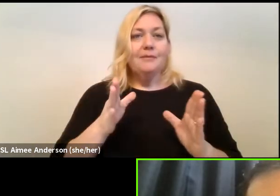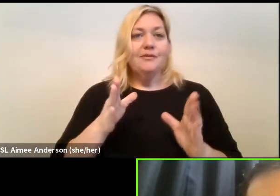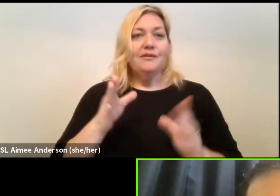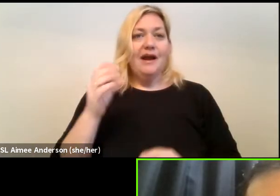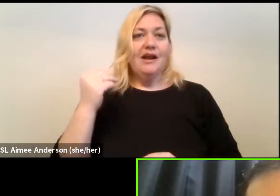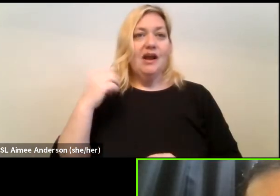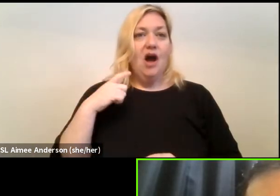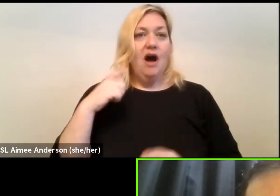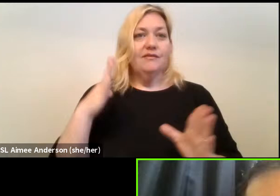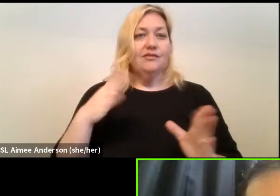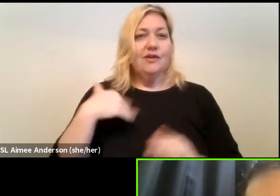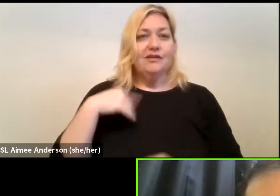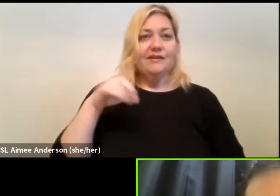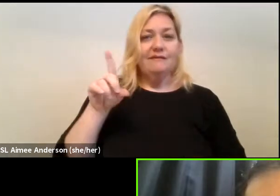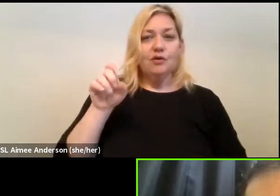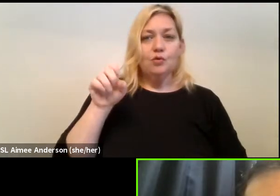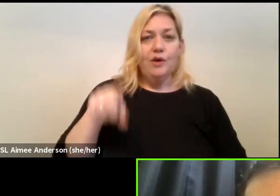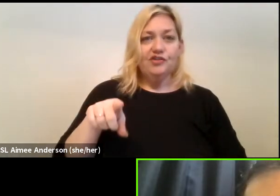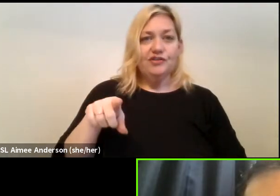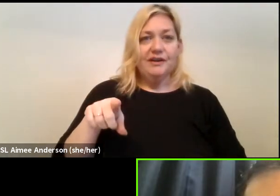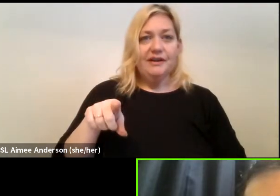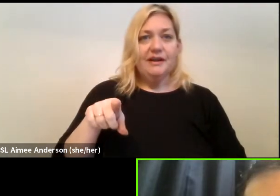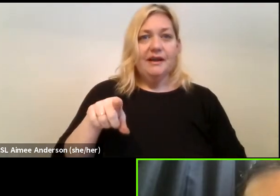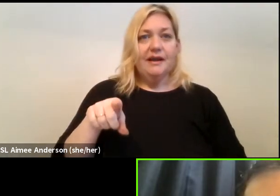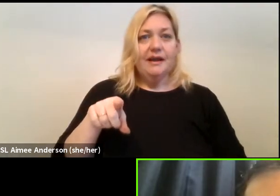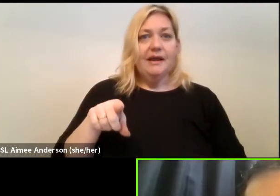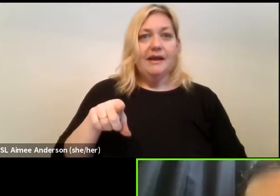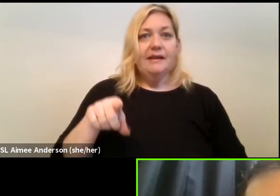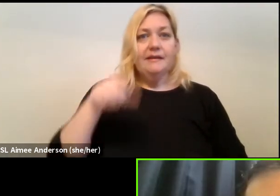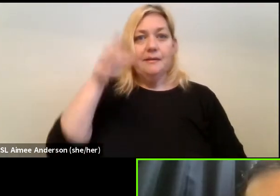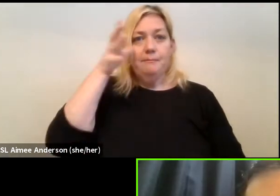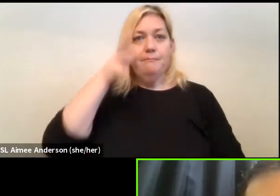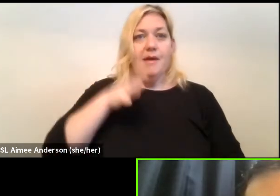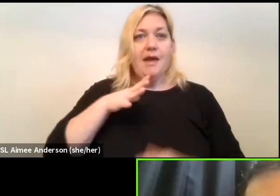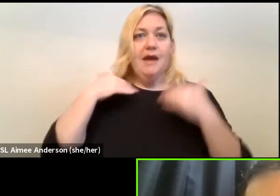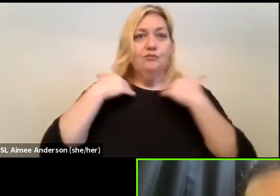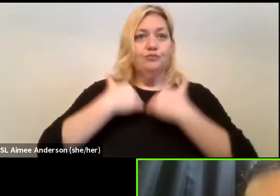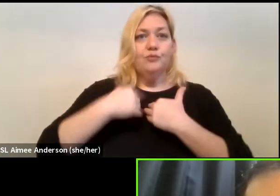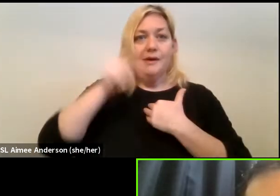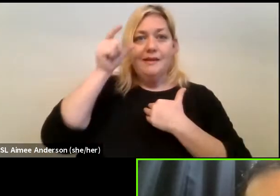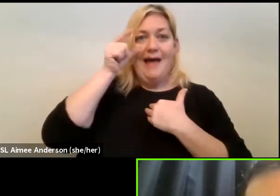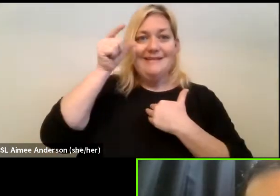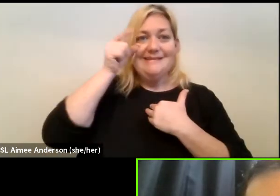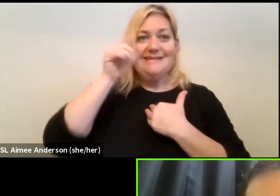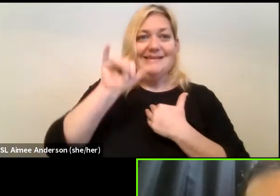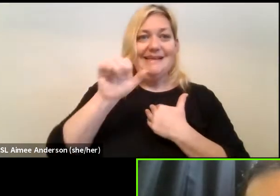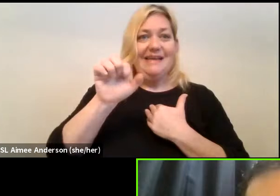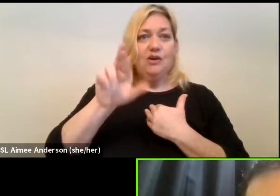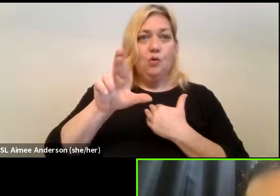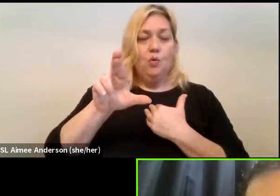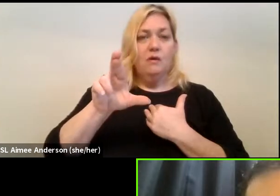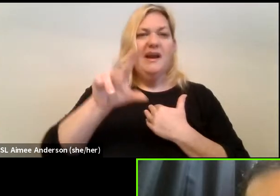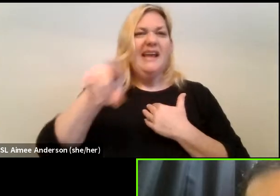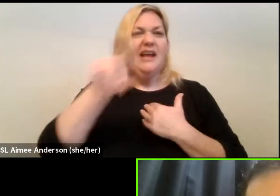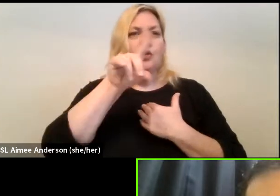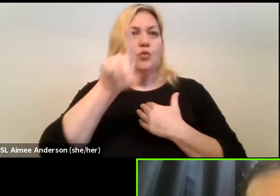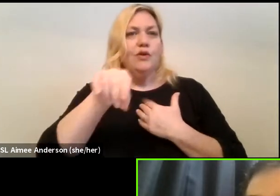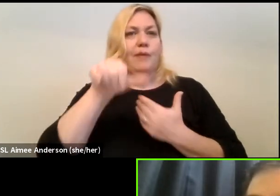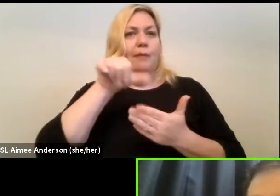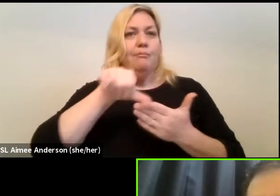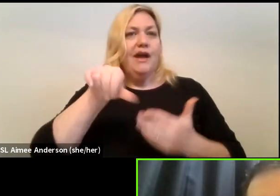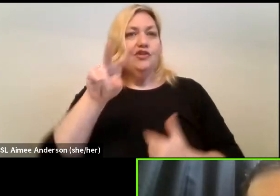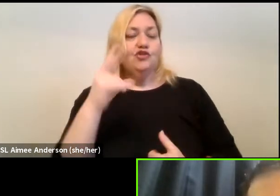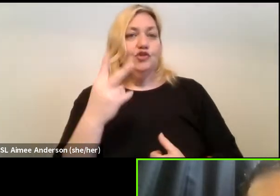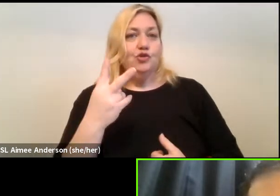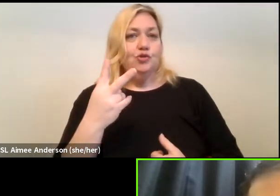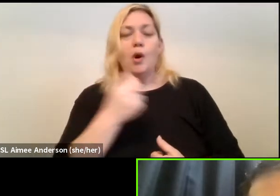a question. It's on page 2. Started it yet. Oh,